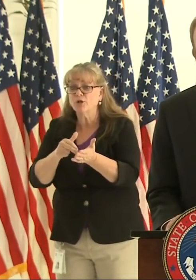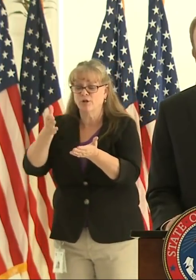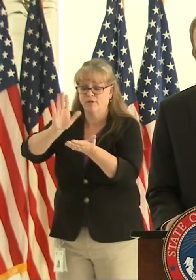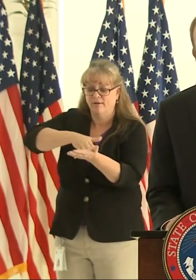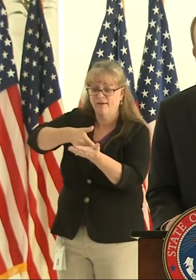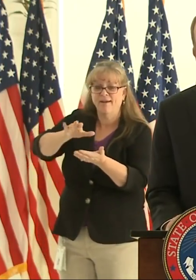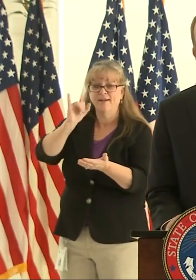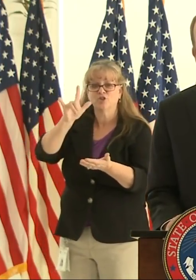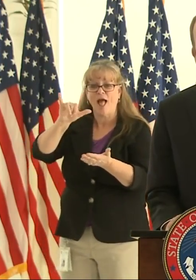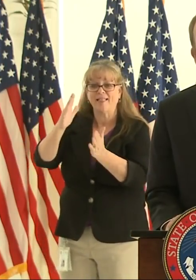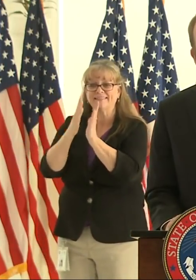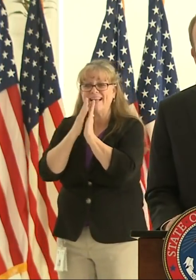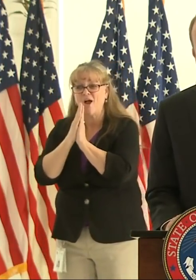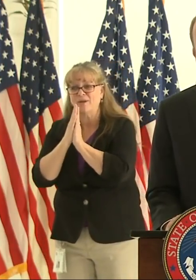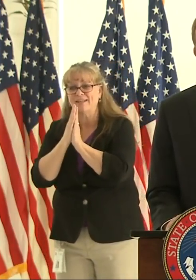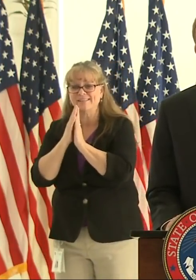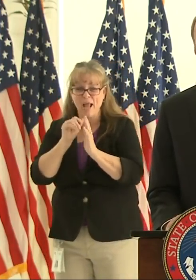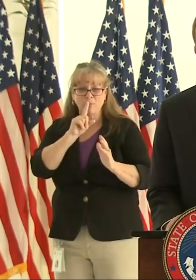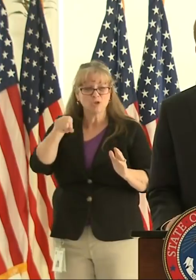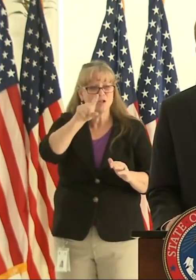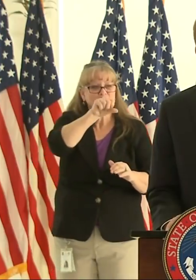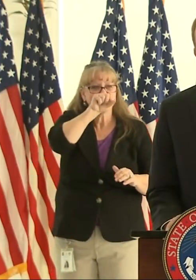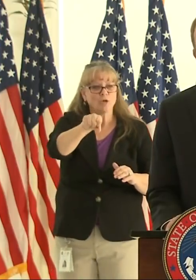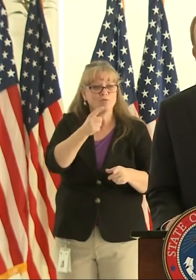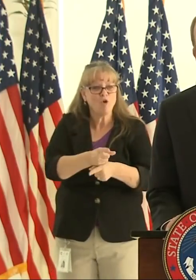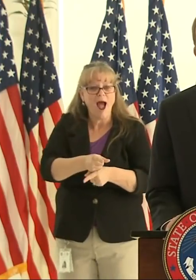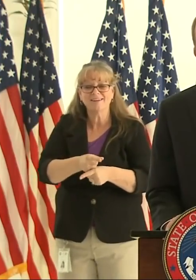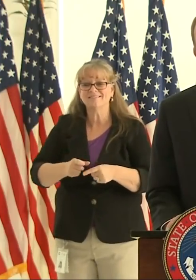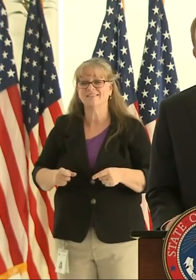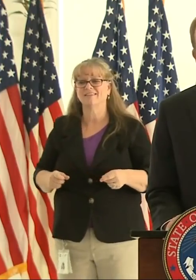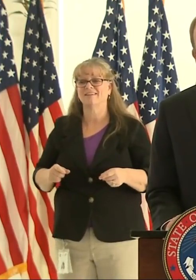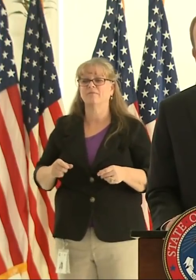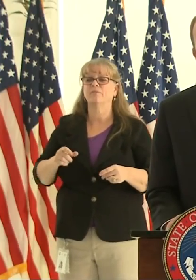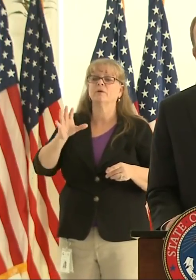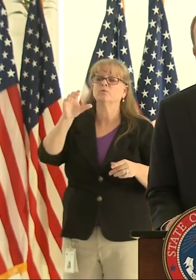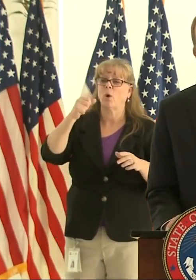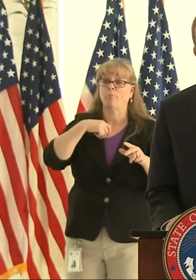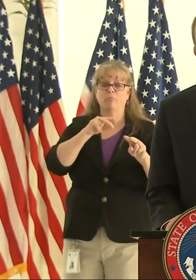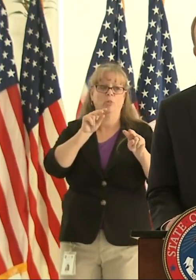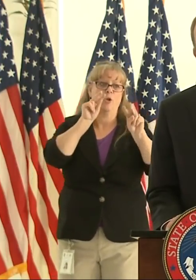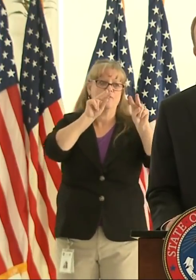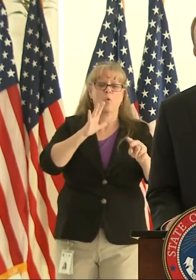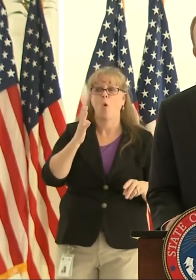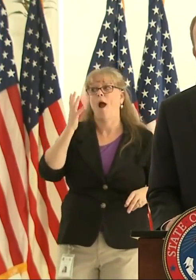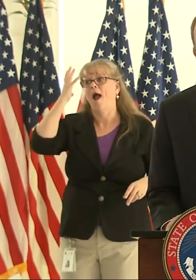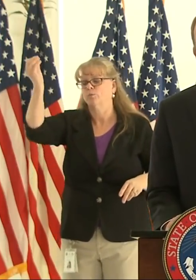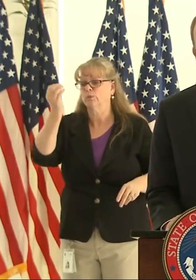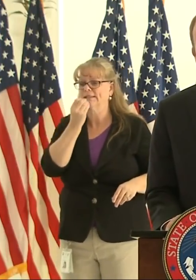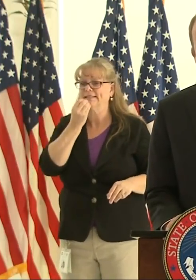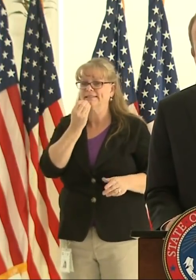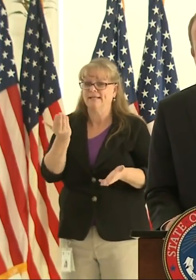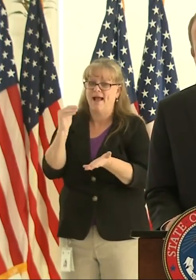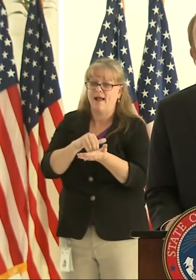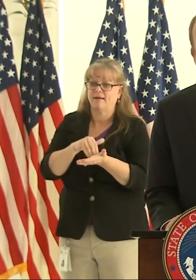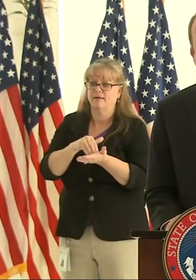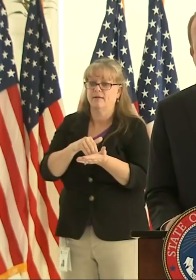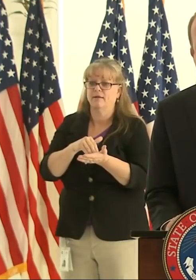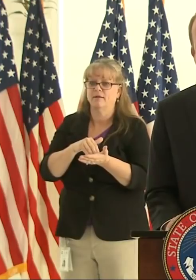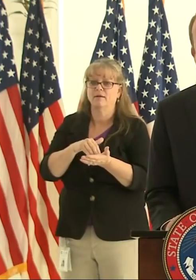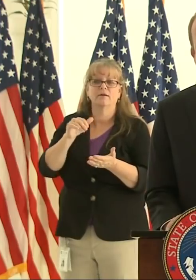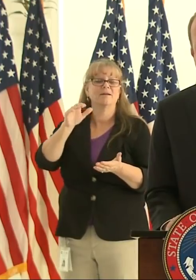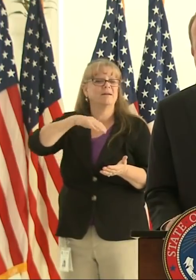are. And I look forward to being able to go out again. And I know it won't look like going out in January and February, but